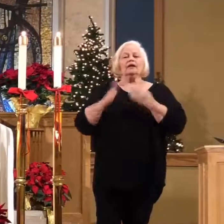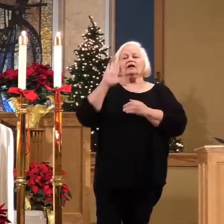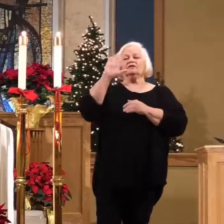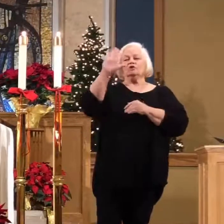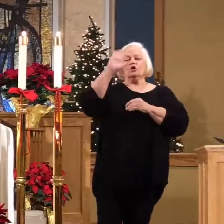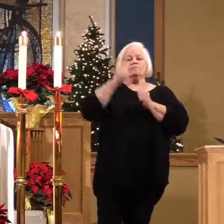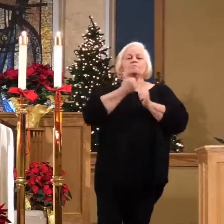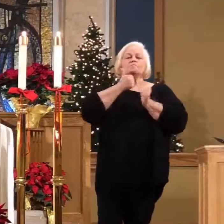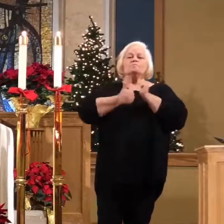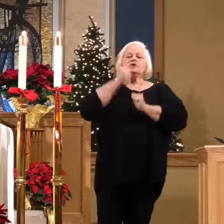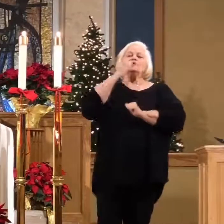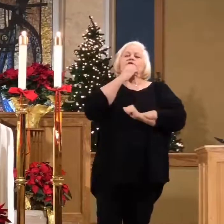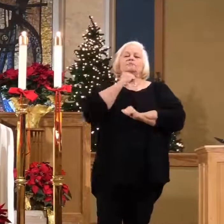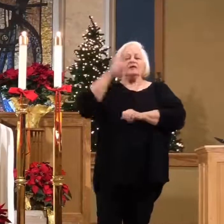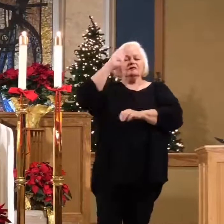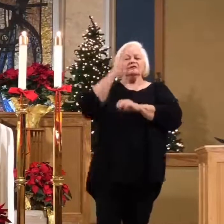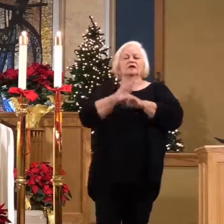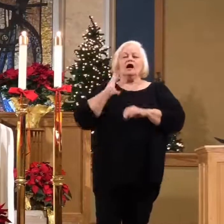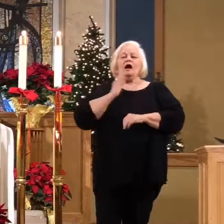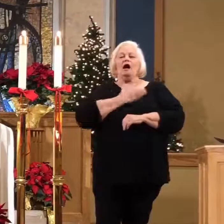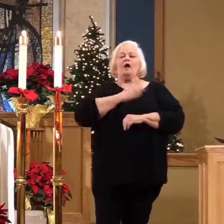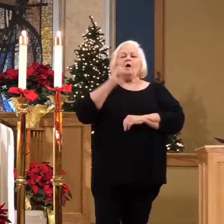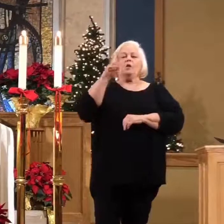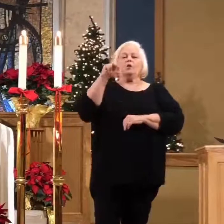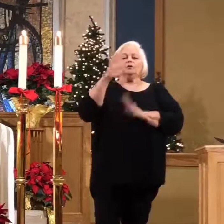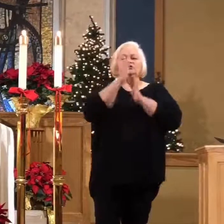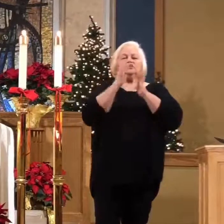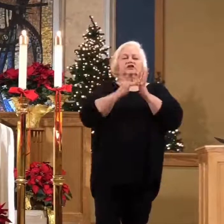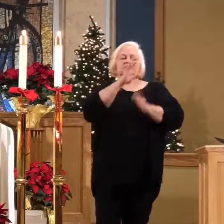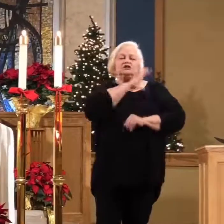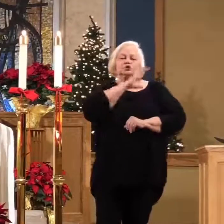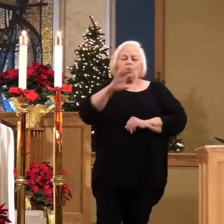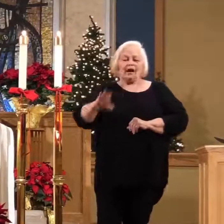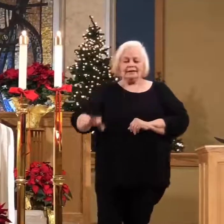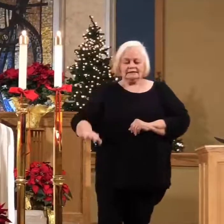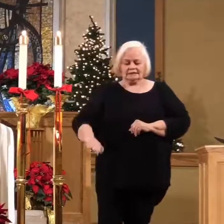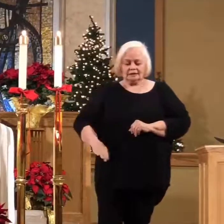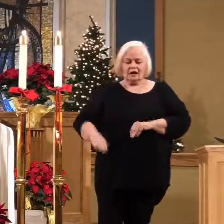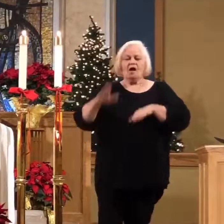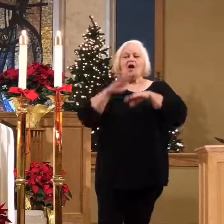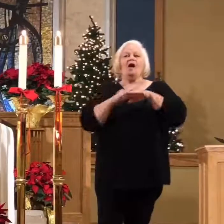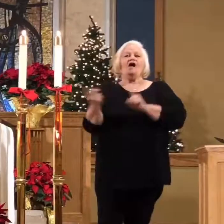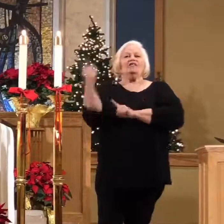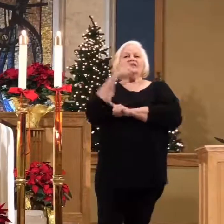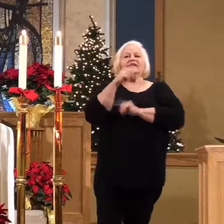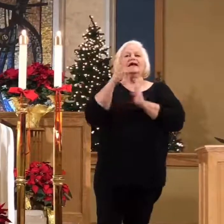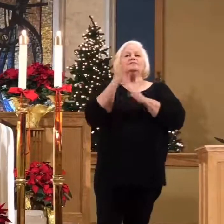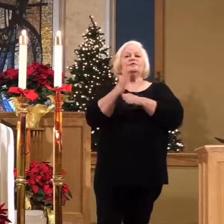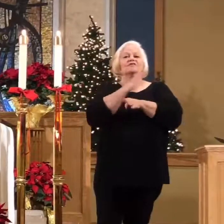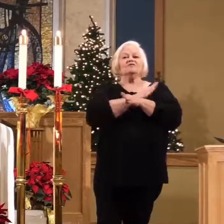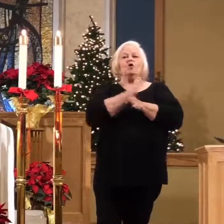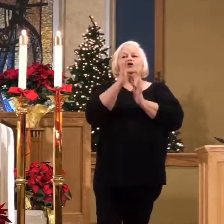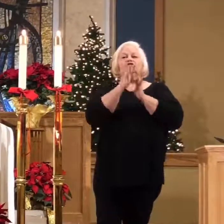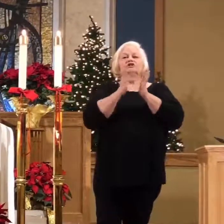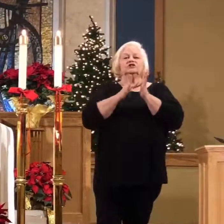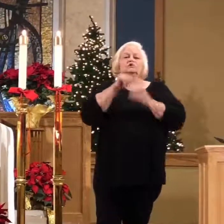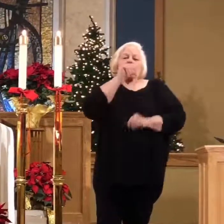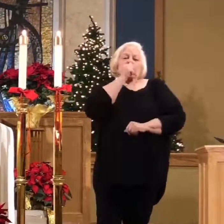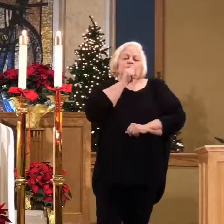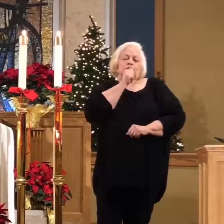Son, our Lord Jesus Christ. On the day before he was to